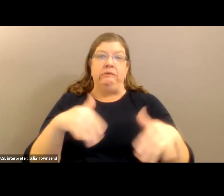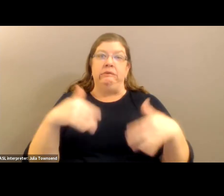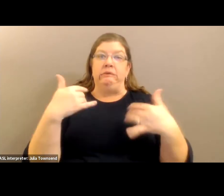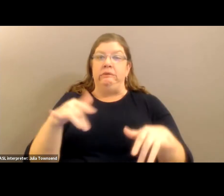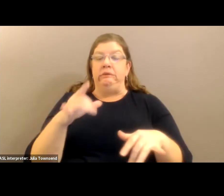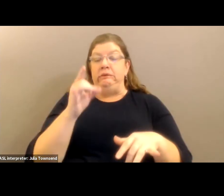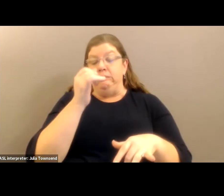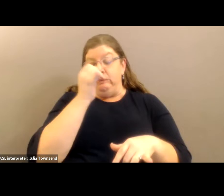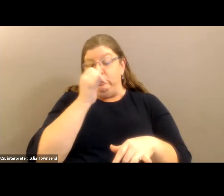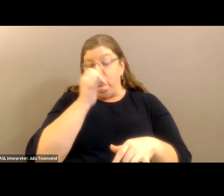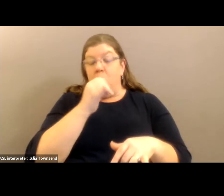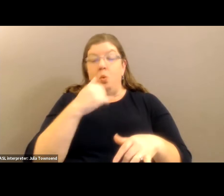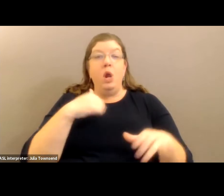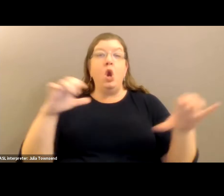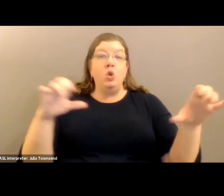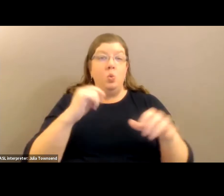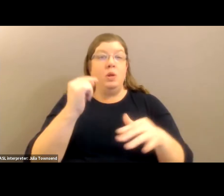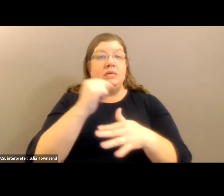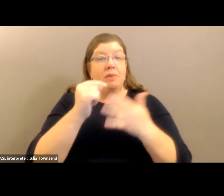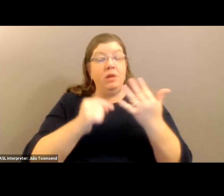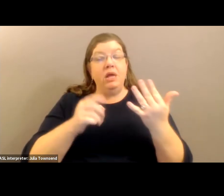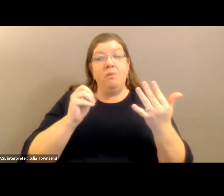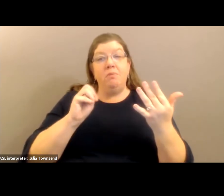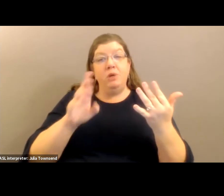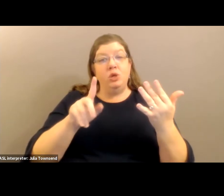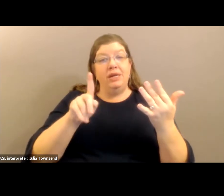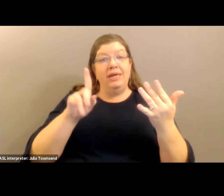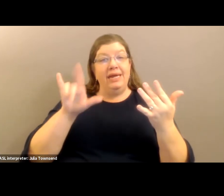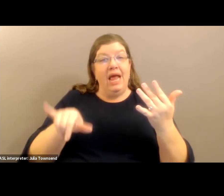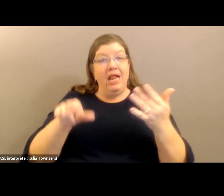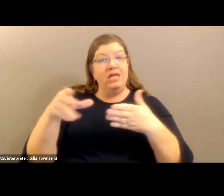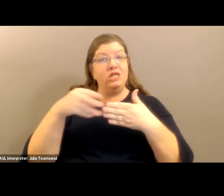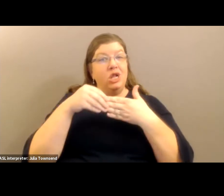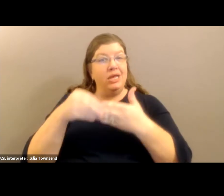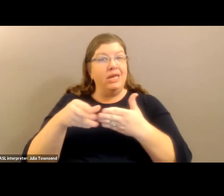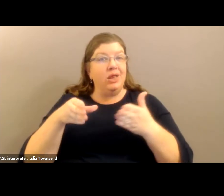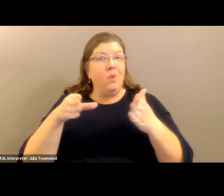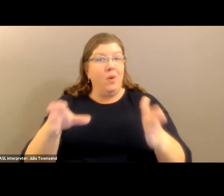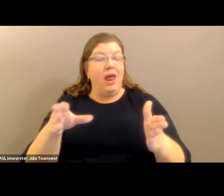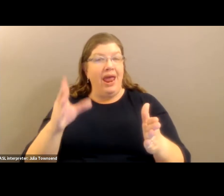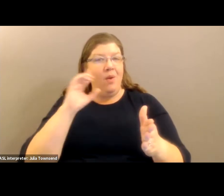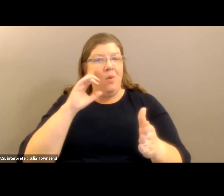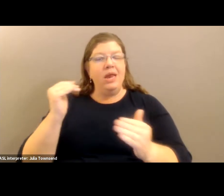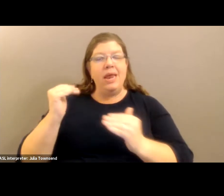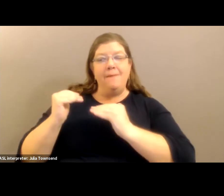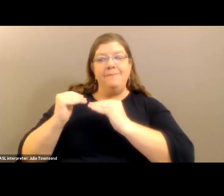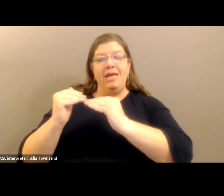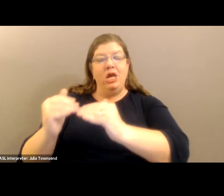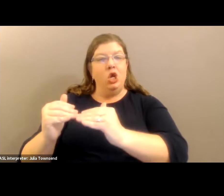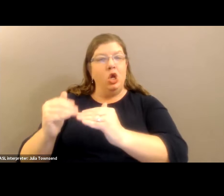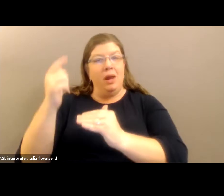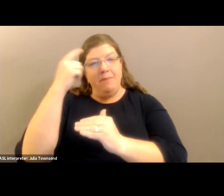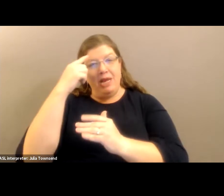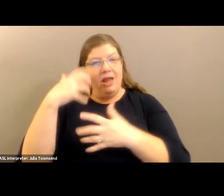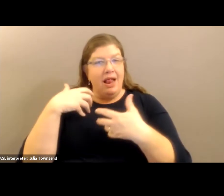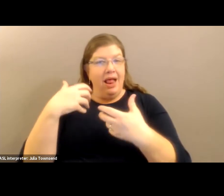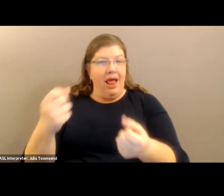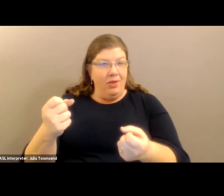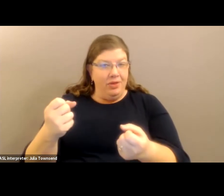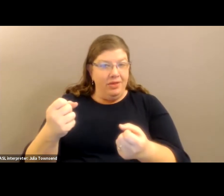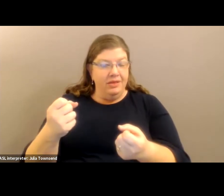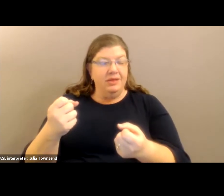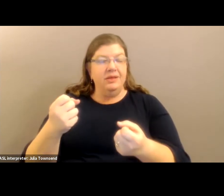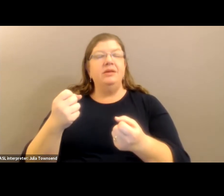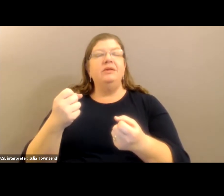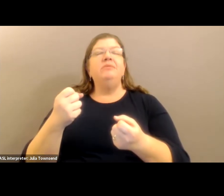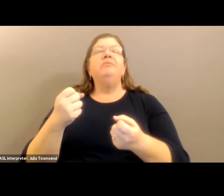and Mr. Kelly is one of those leading the way of sort of this peer mental health. And